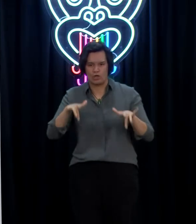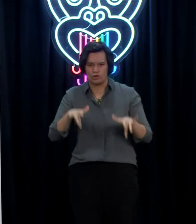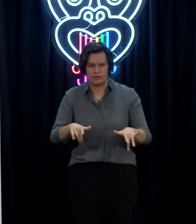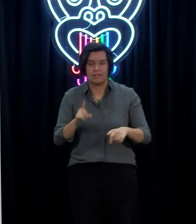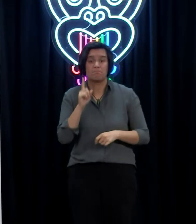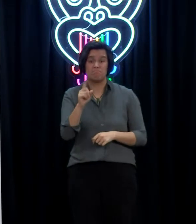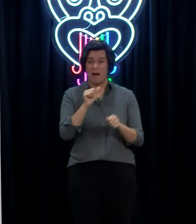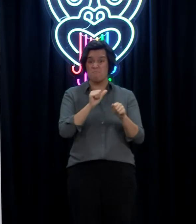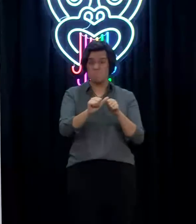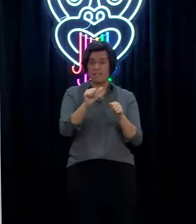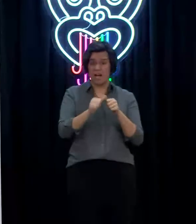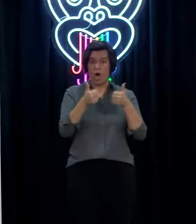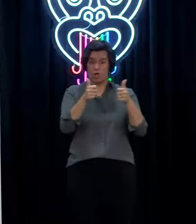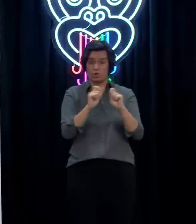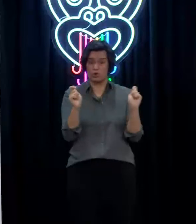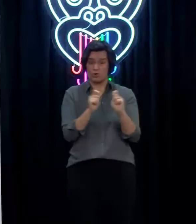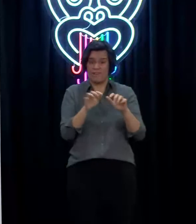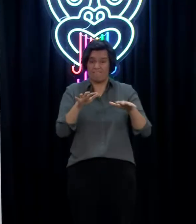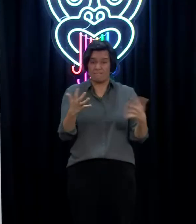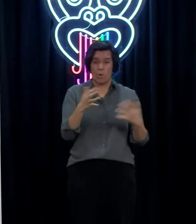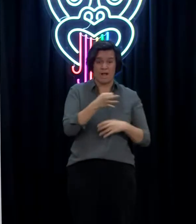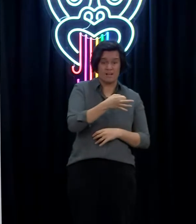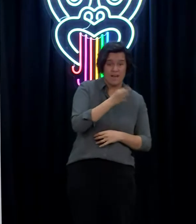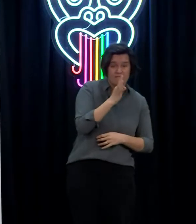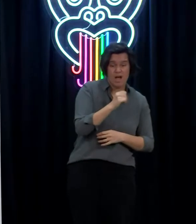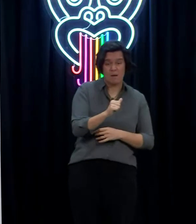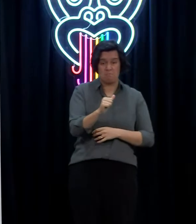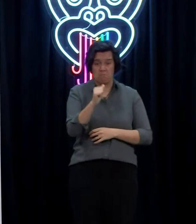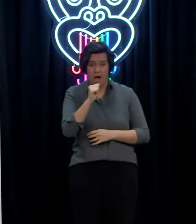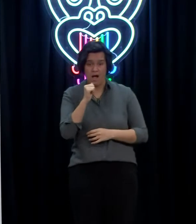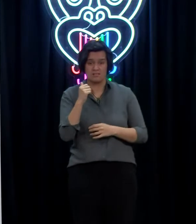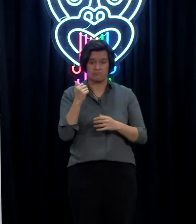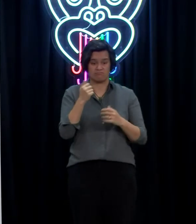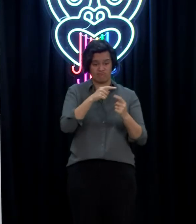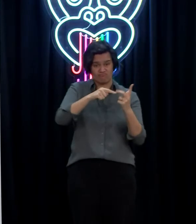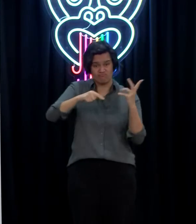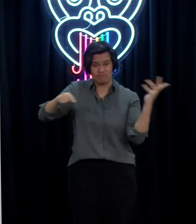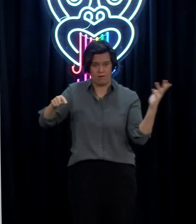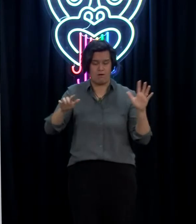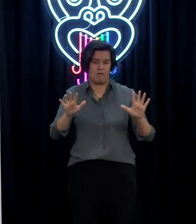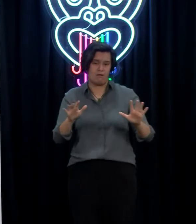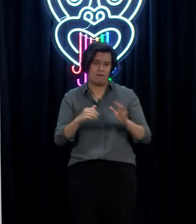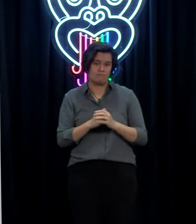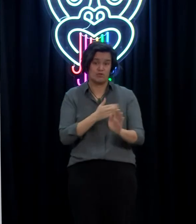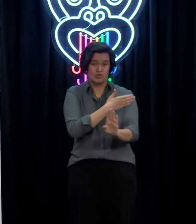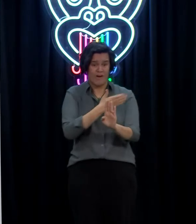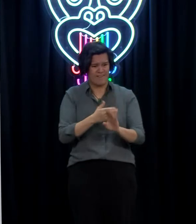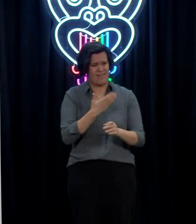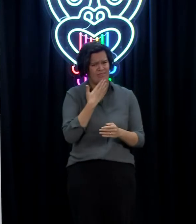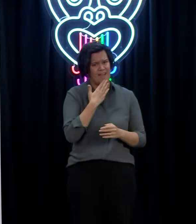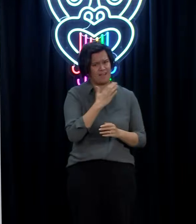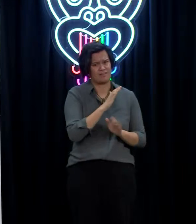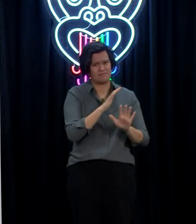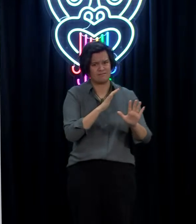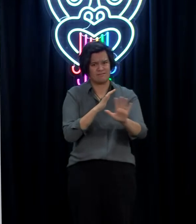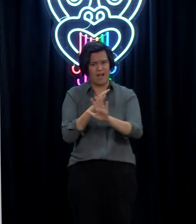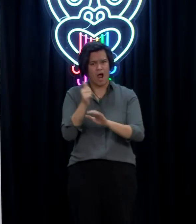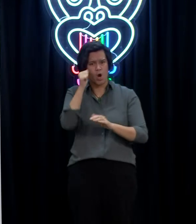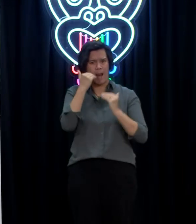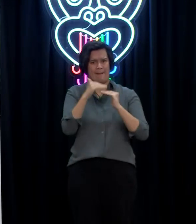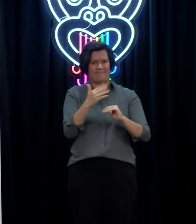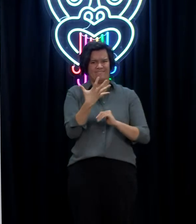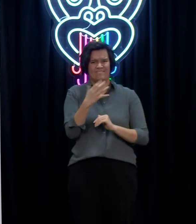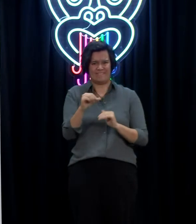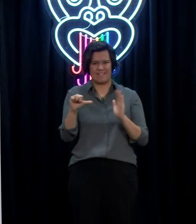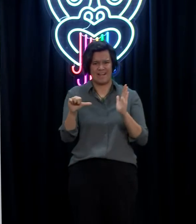hospitality industry. And to the cafe bars, owners, venues and staff there, thank you for doing the right thing and helping us through